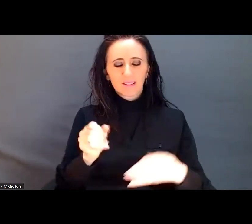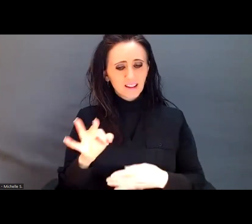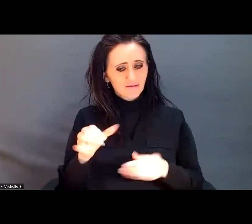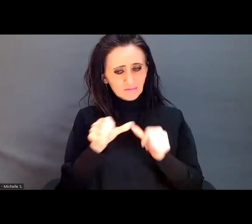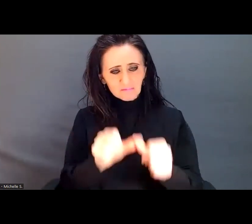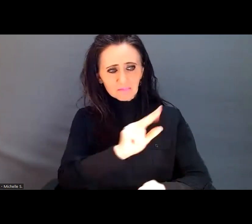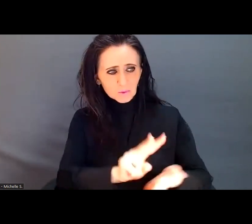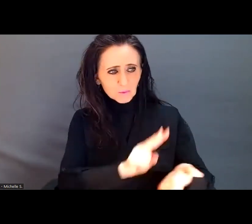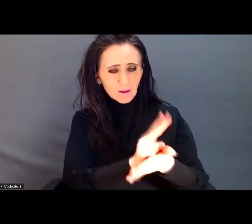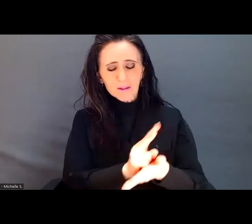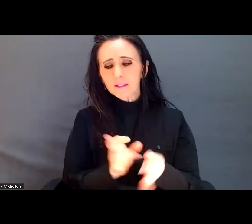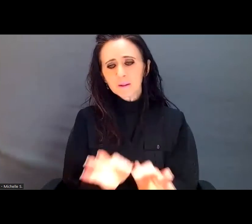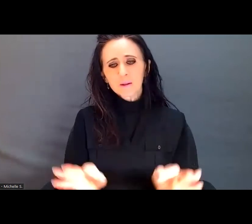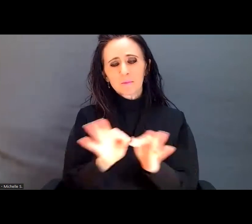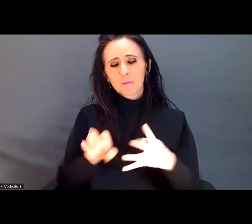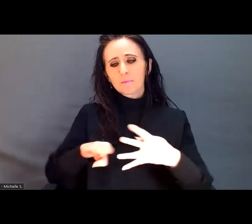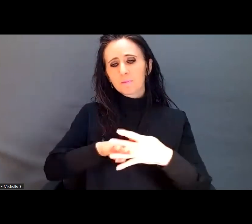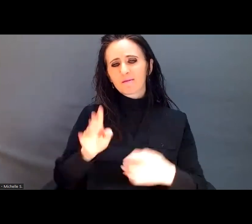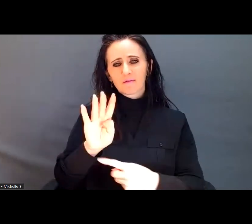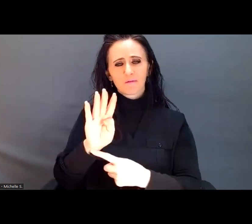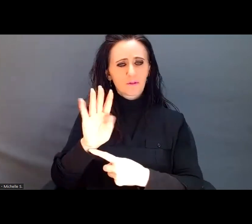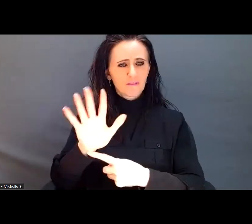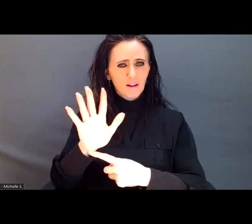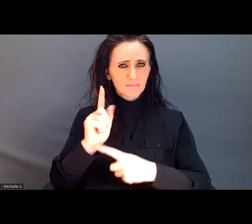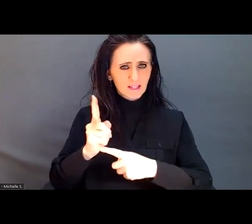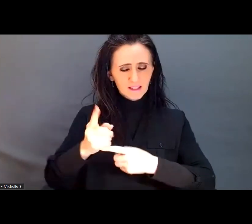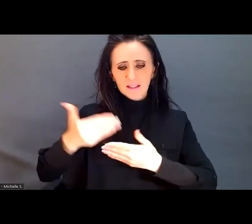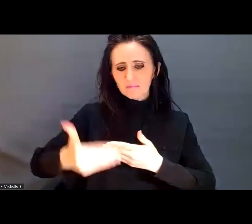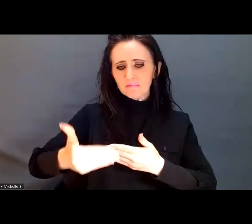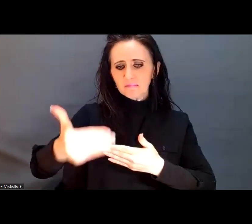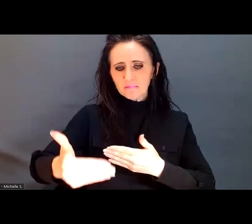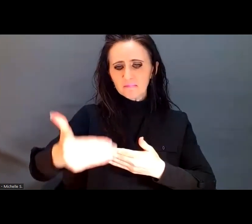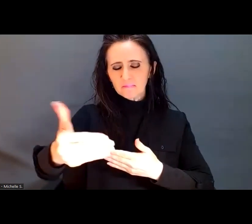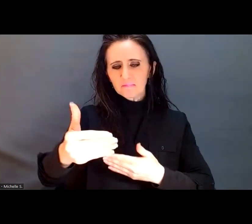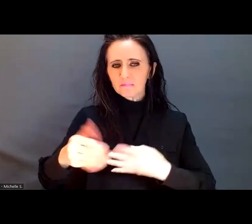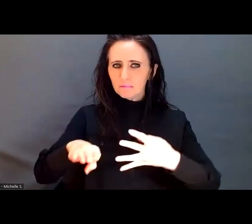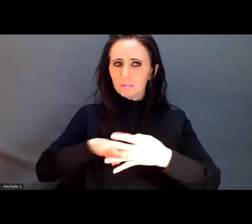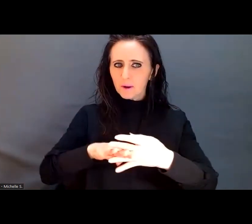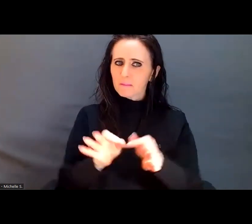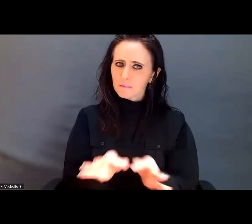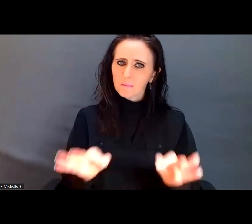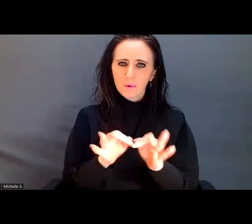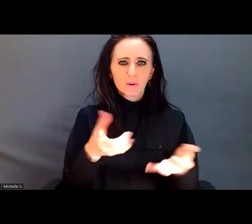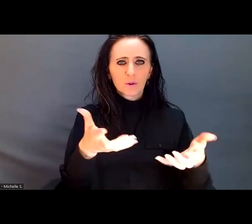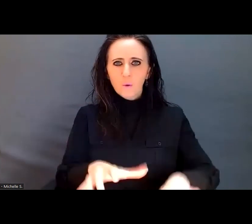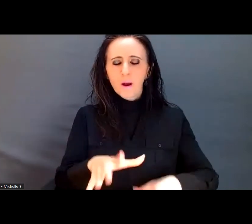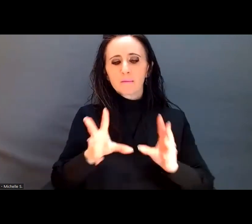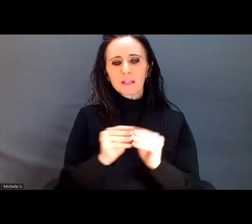45 minutes. You don't want it to linger. You'll lose them. Screen fatigue, it's called. Yeah, you know it. You've been